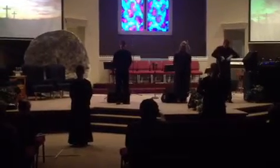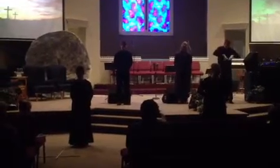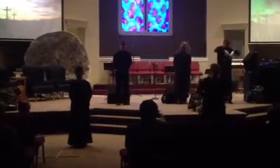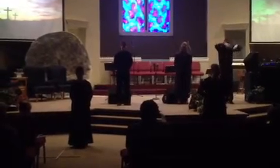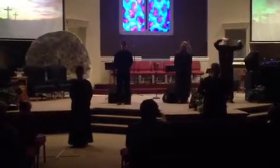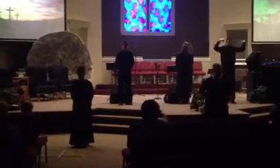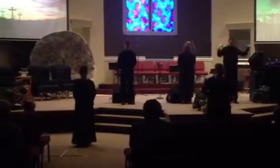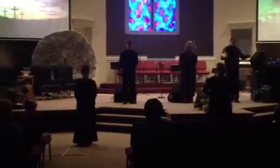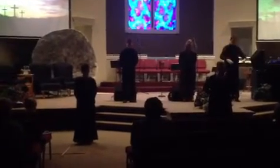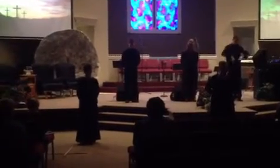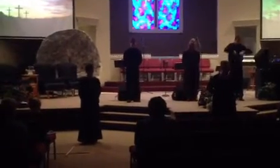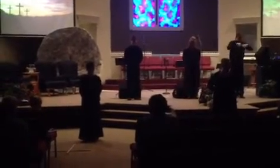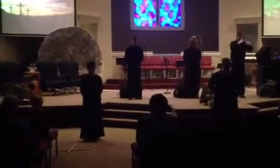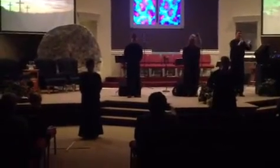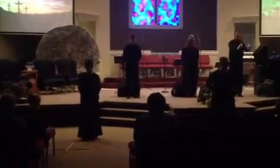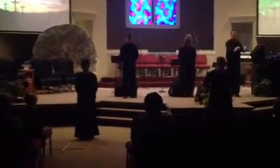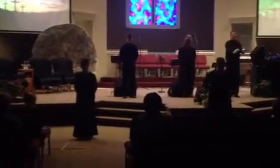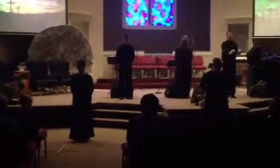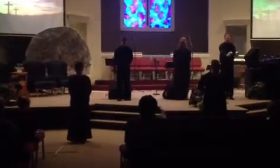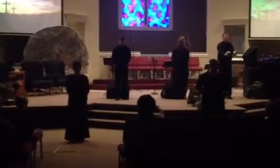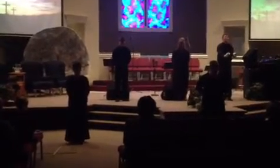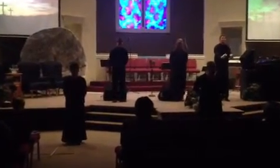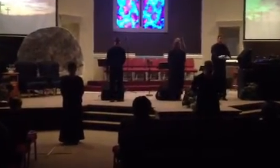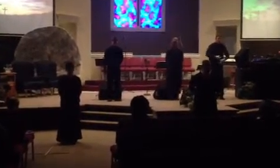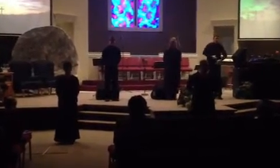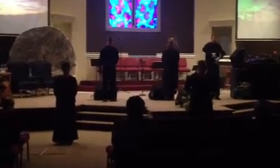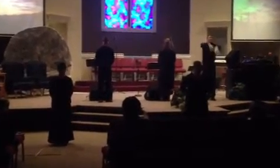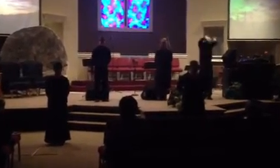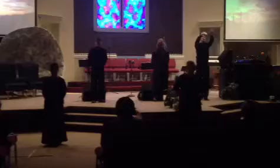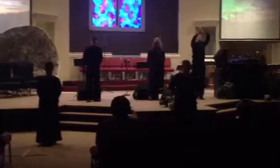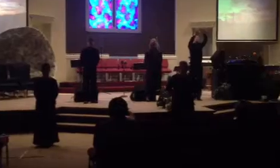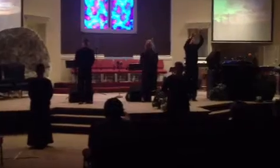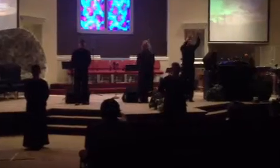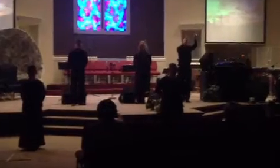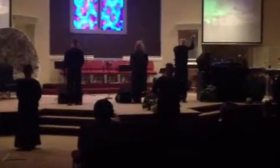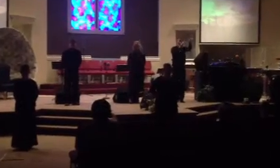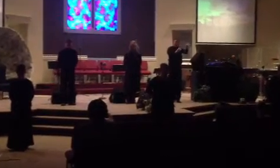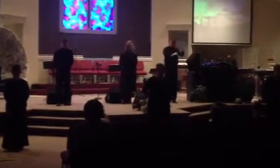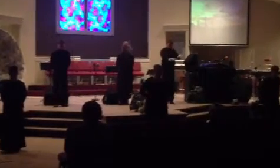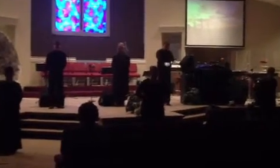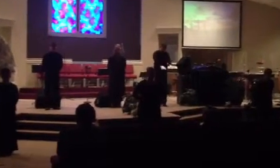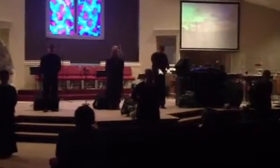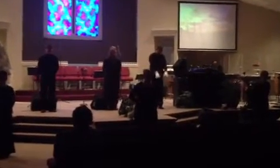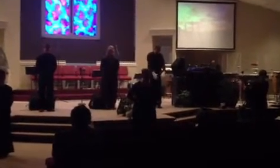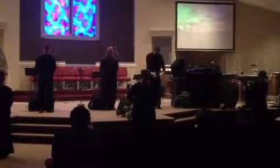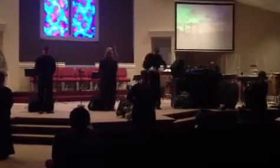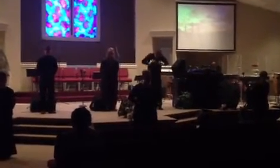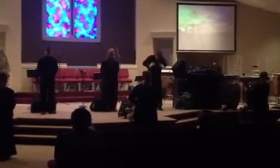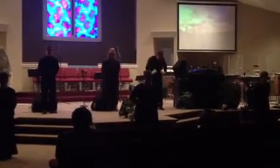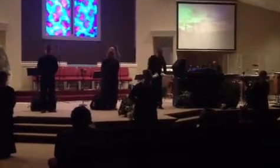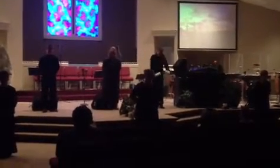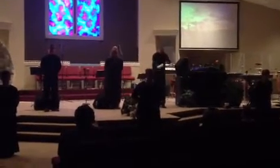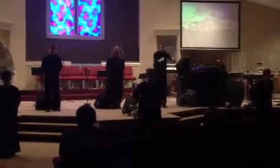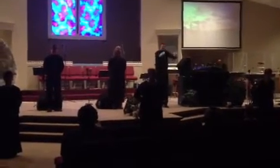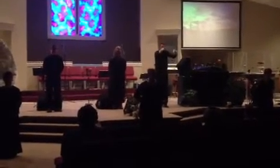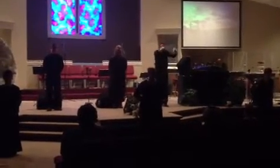greater than sin, mercy rests down and heals me